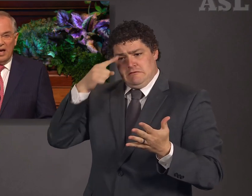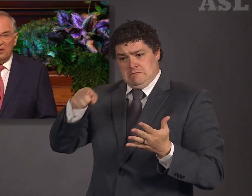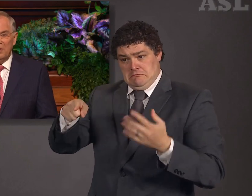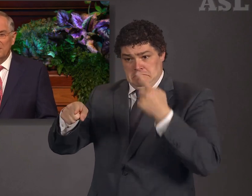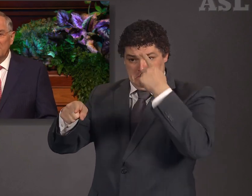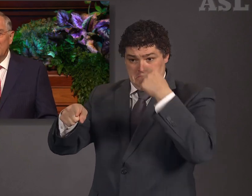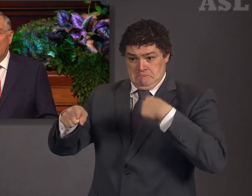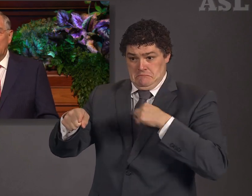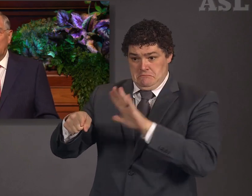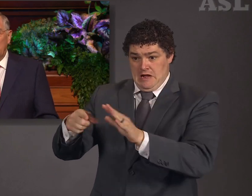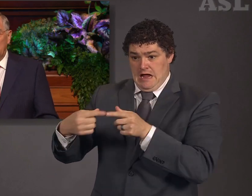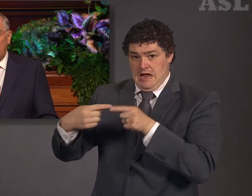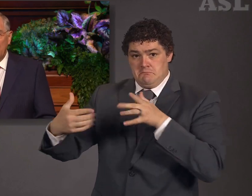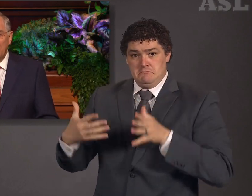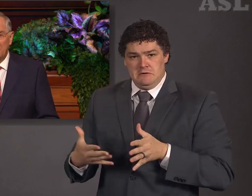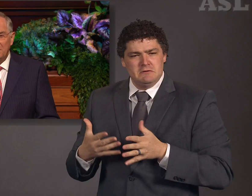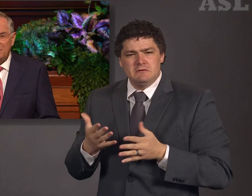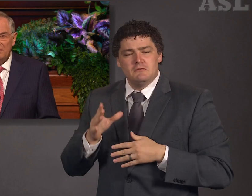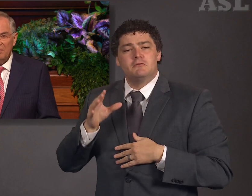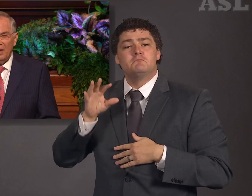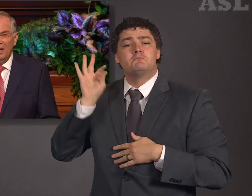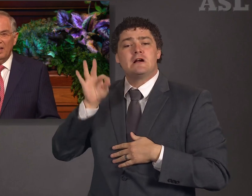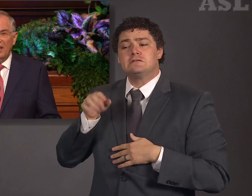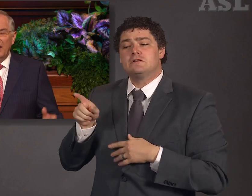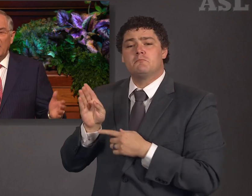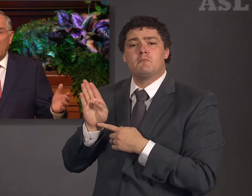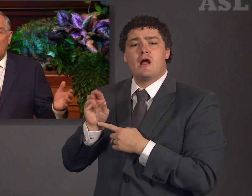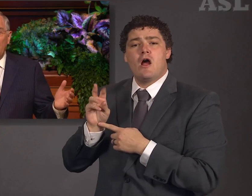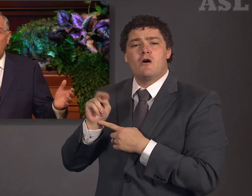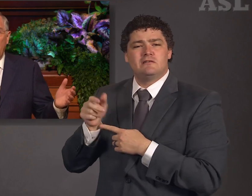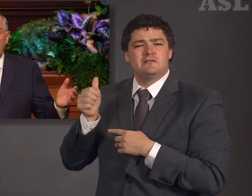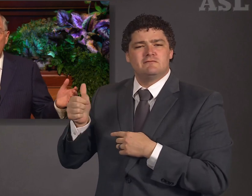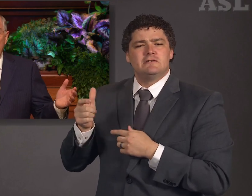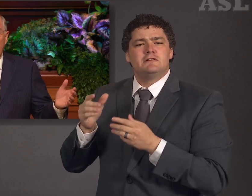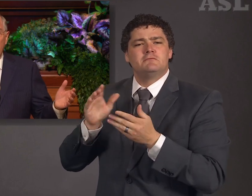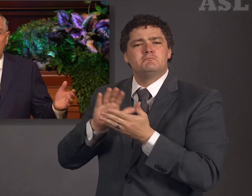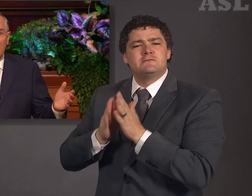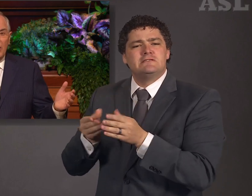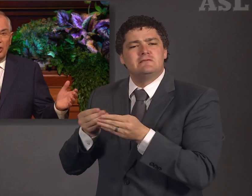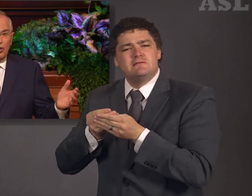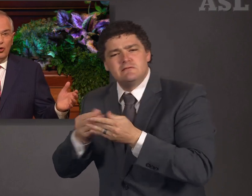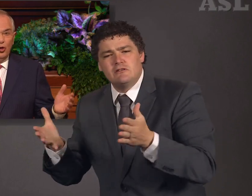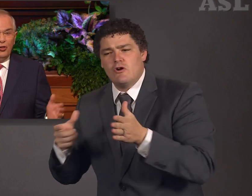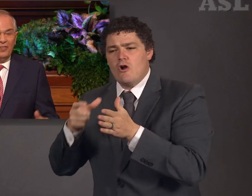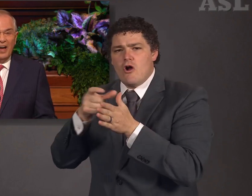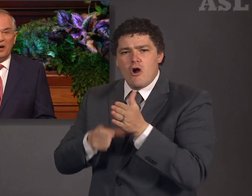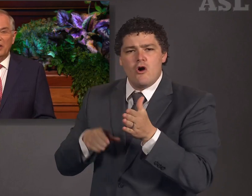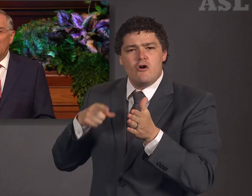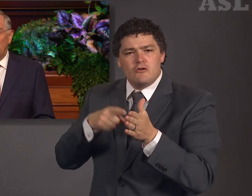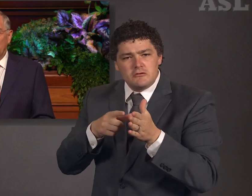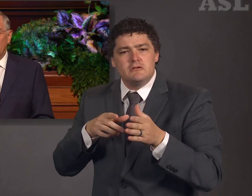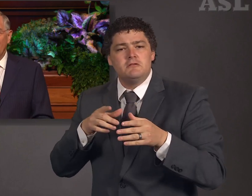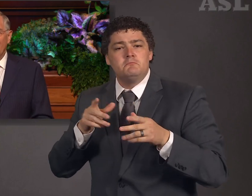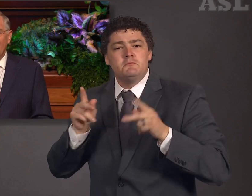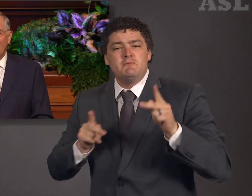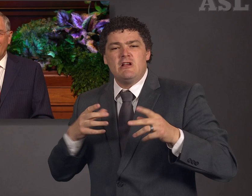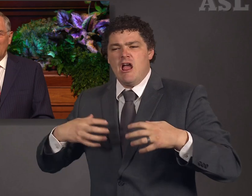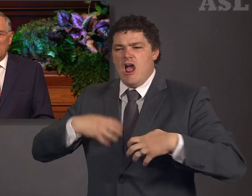Reverend Brown is a peacemaker. He calmly and respectfully cooled the fiery